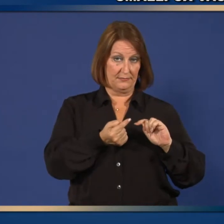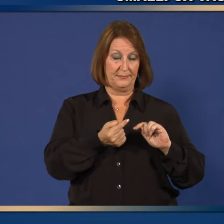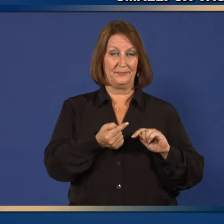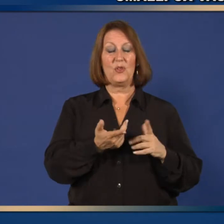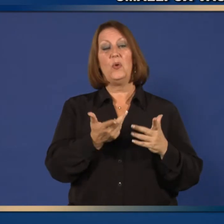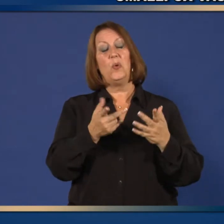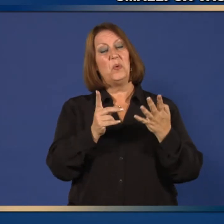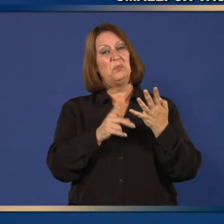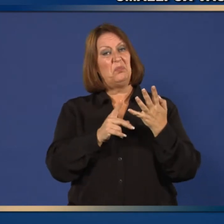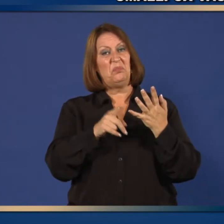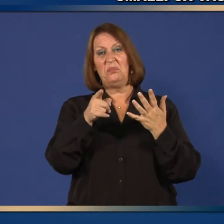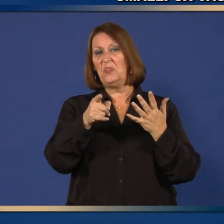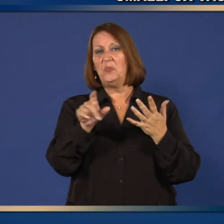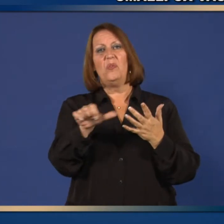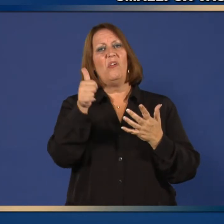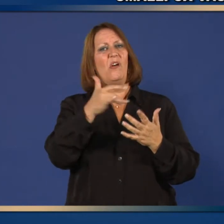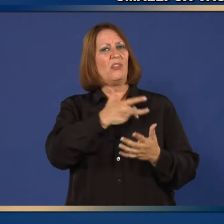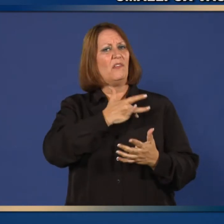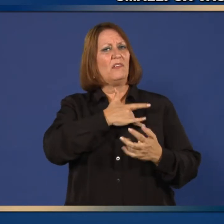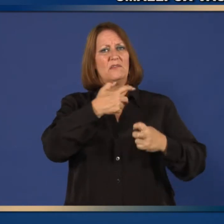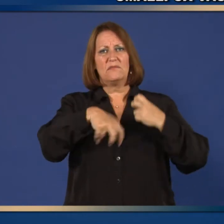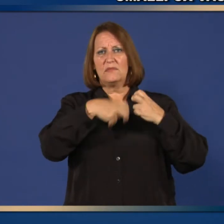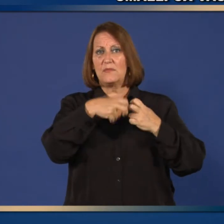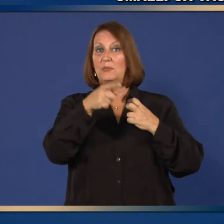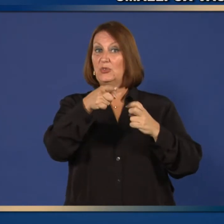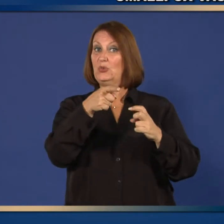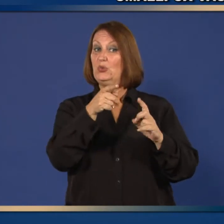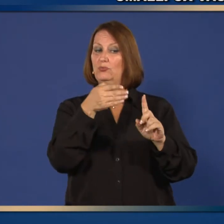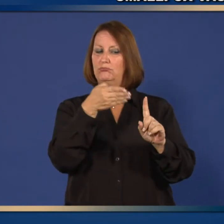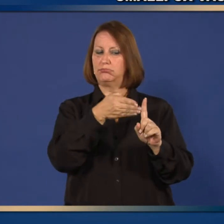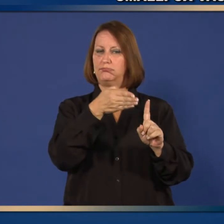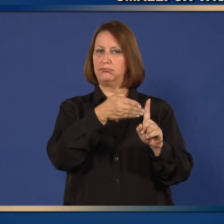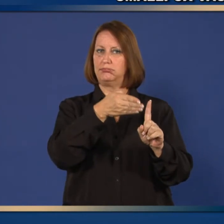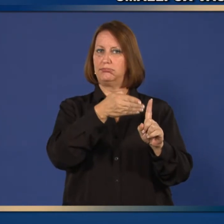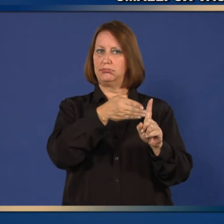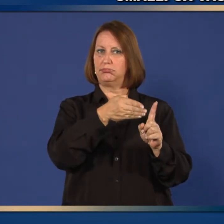or other heart conditions that require the care of a doctor.